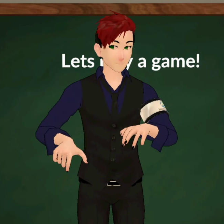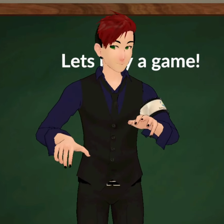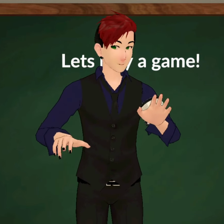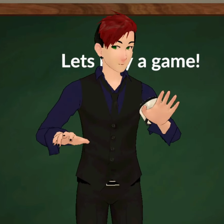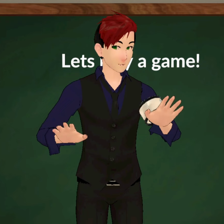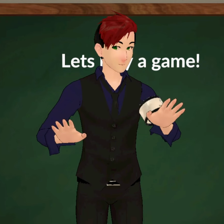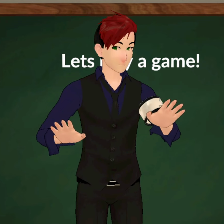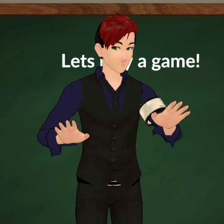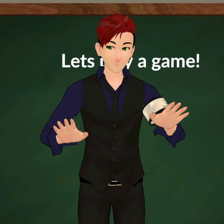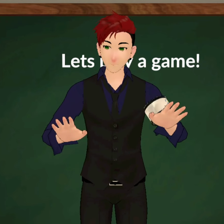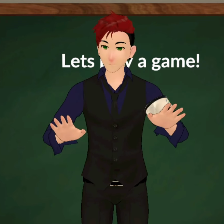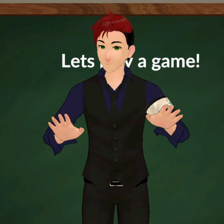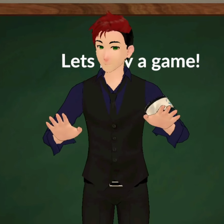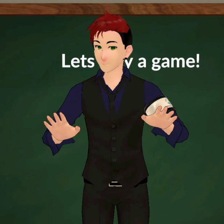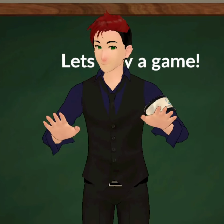All right.